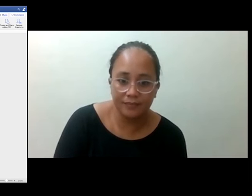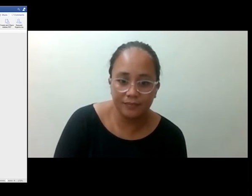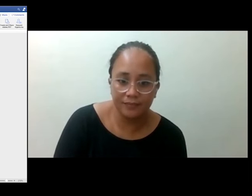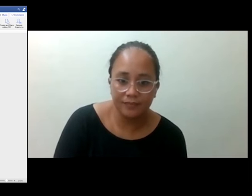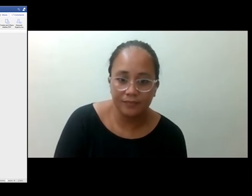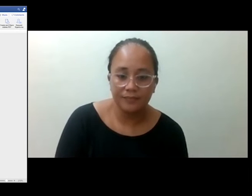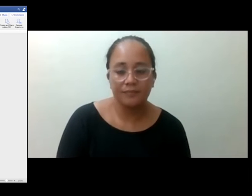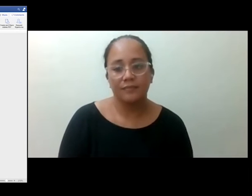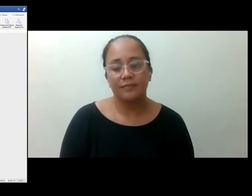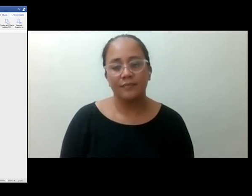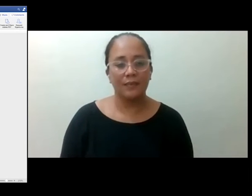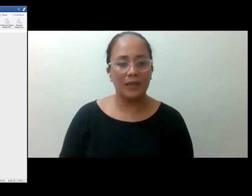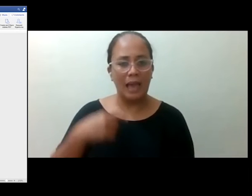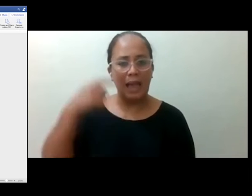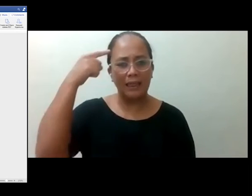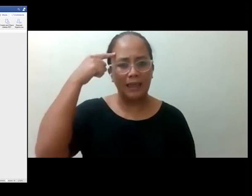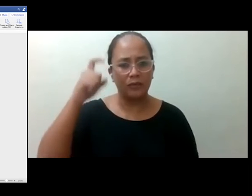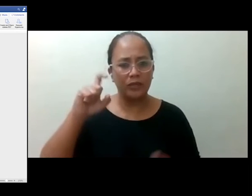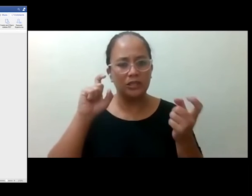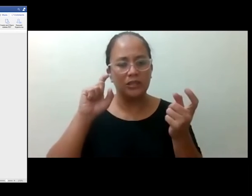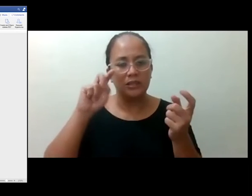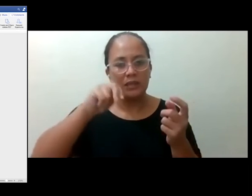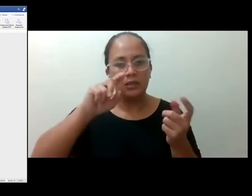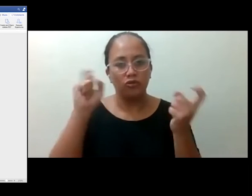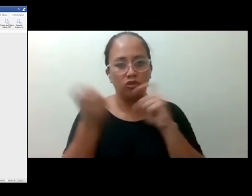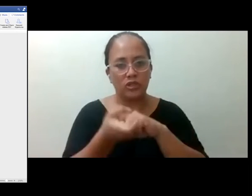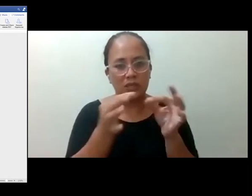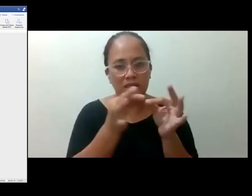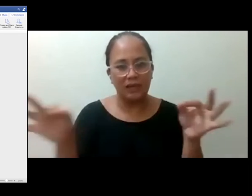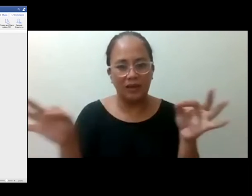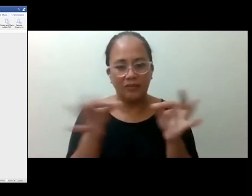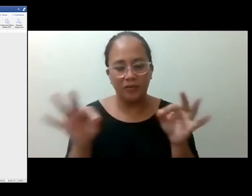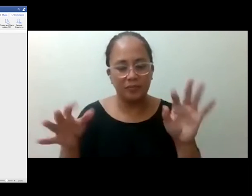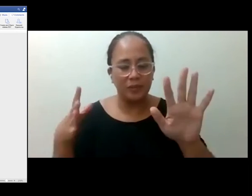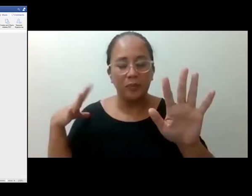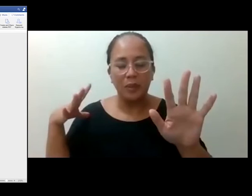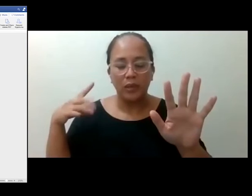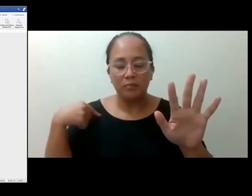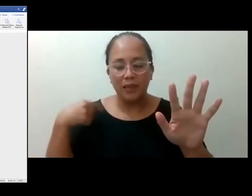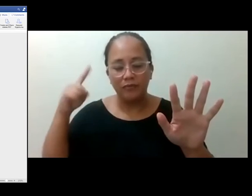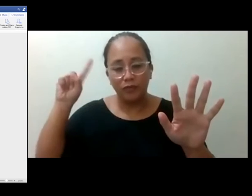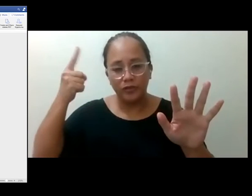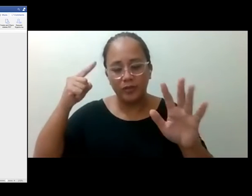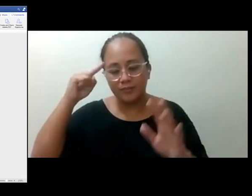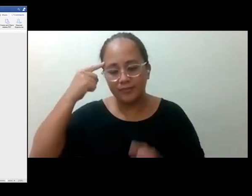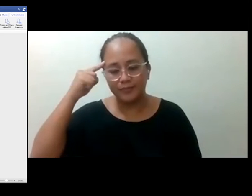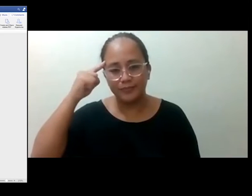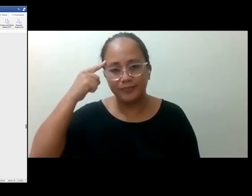Okay, I think we need to change some of the grammar, but I need some time to think about this. So